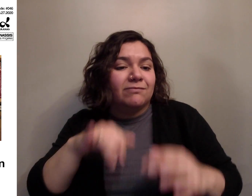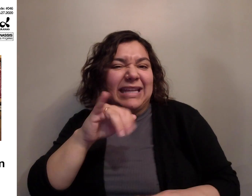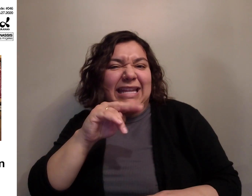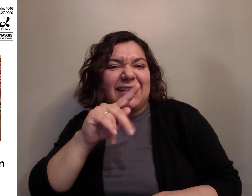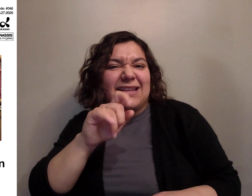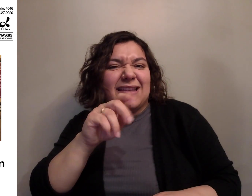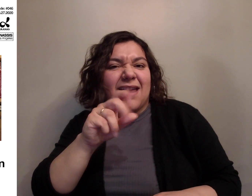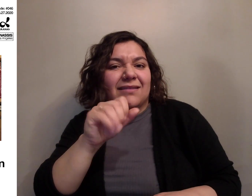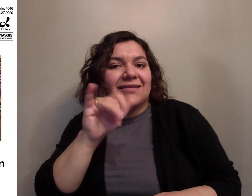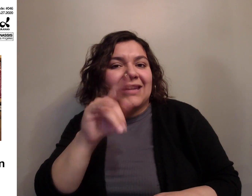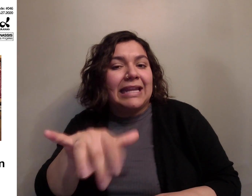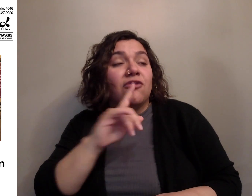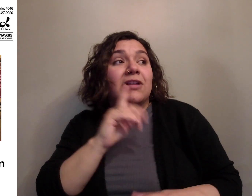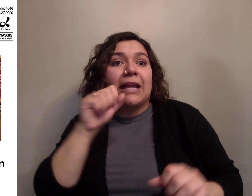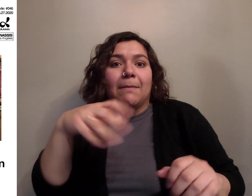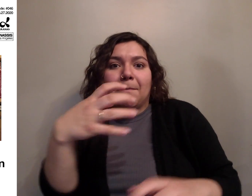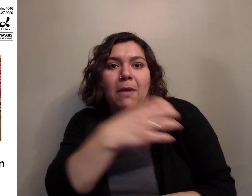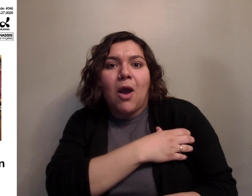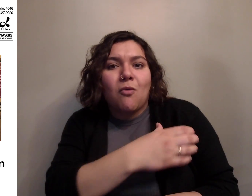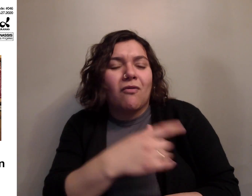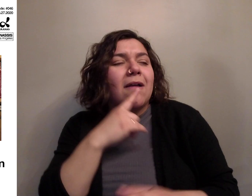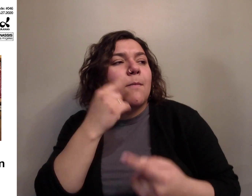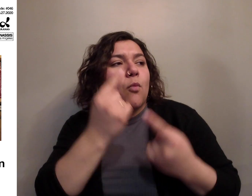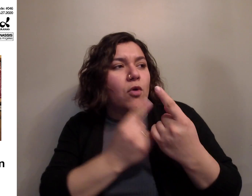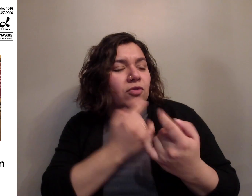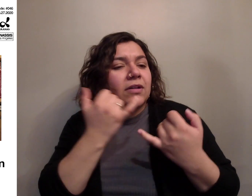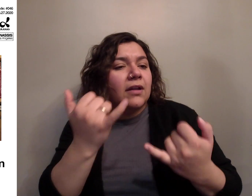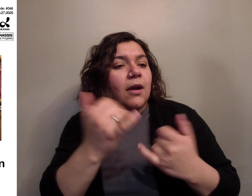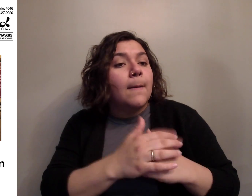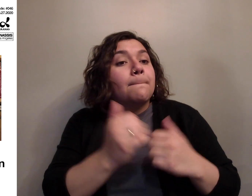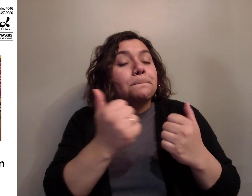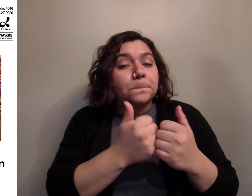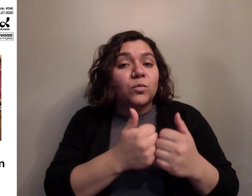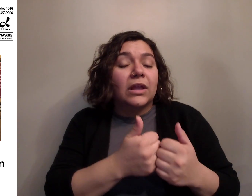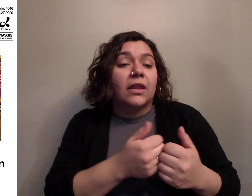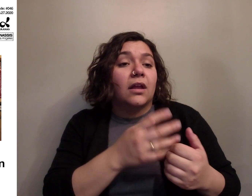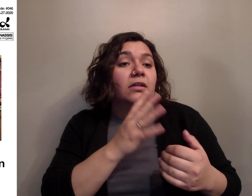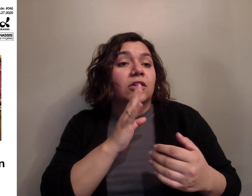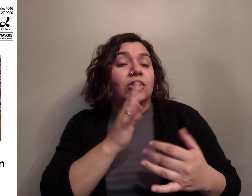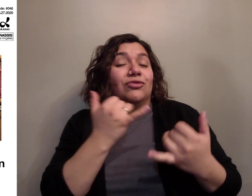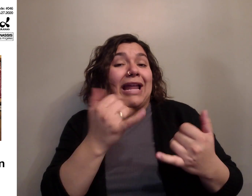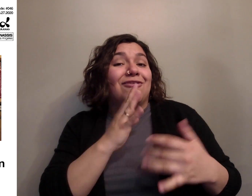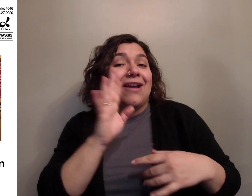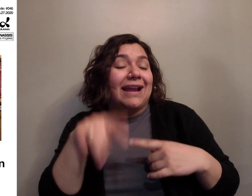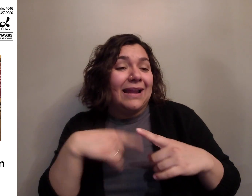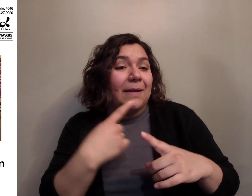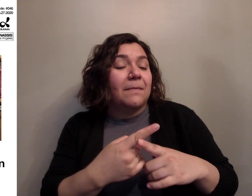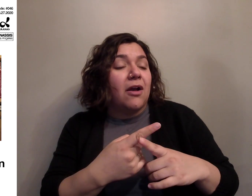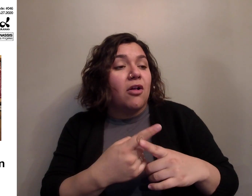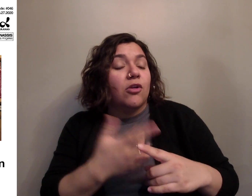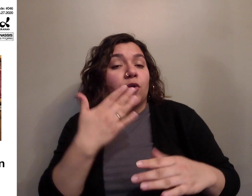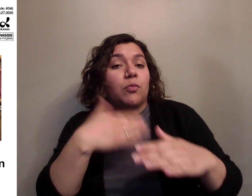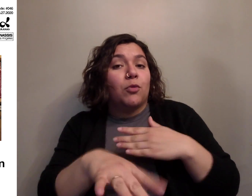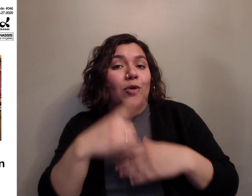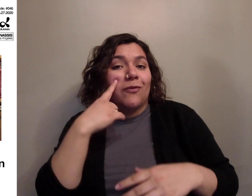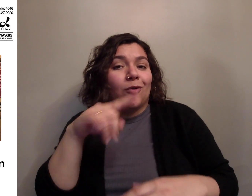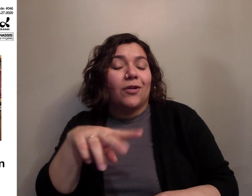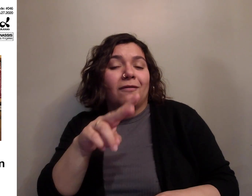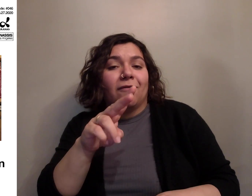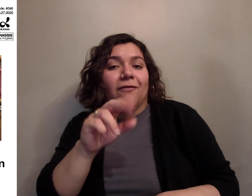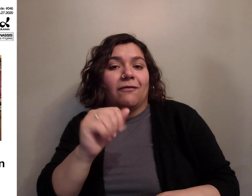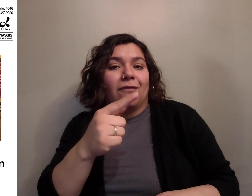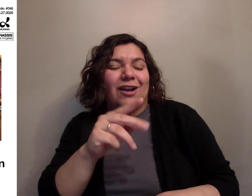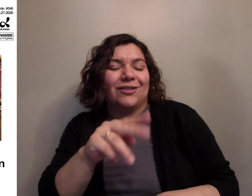The memory of intensity, it can be so powerful. And I'm wondering now, we're speaking on the day of the birth